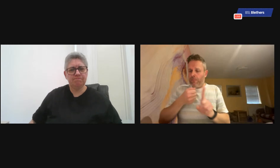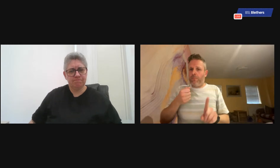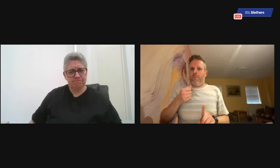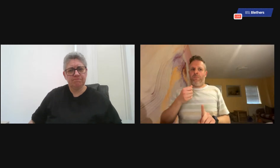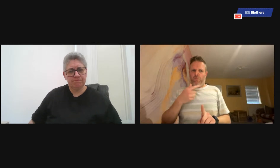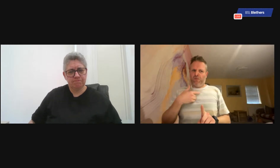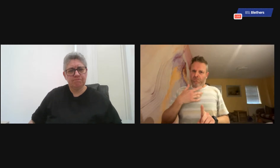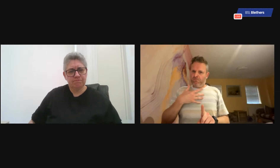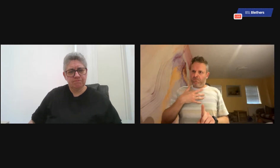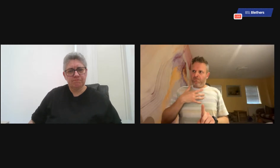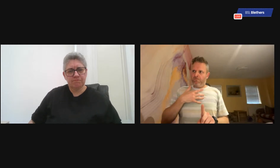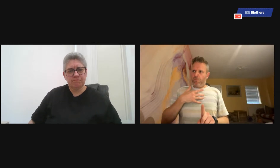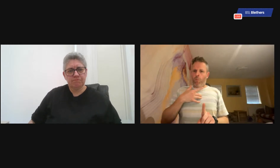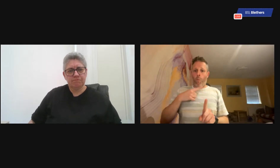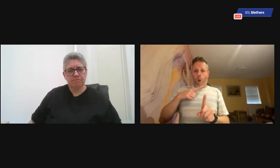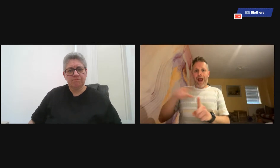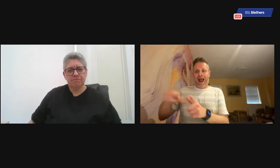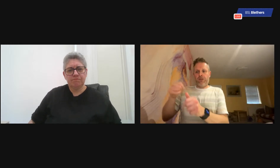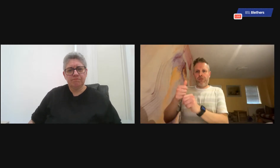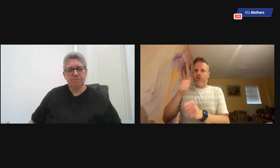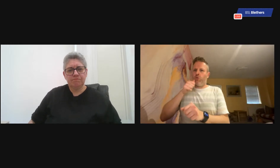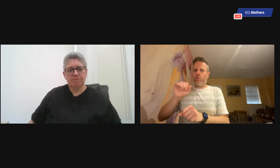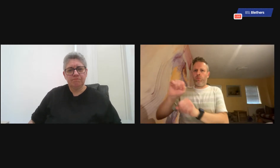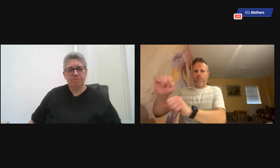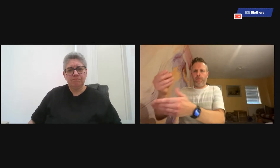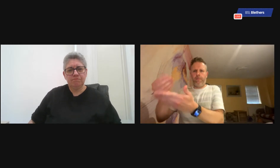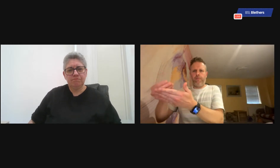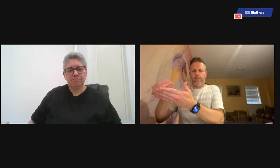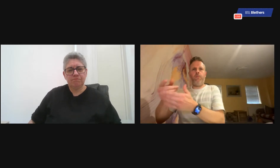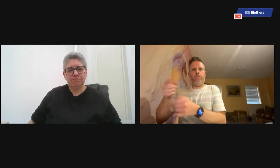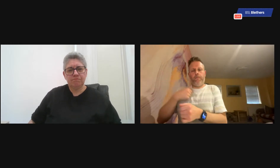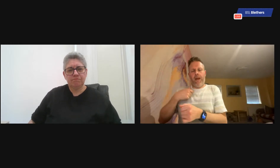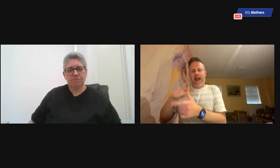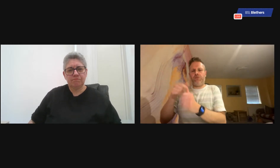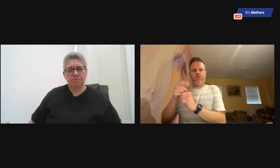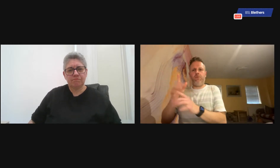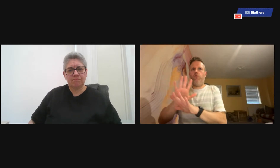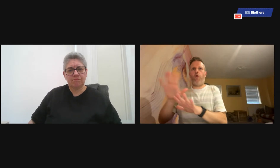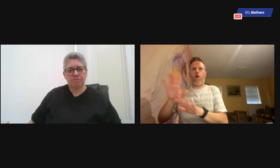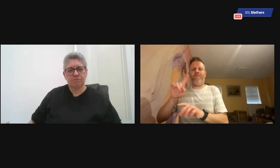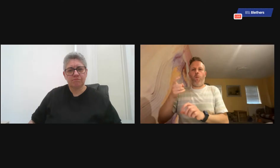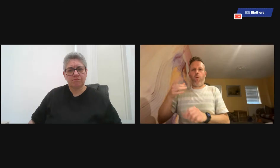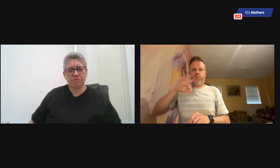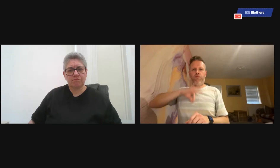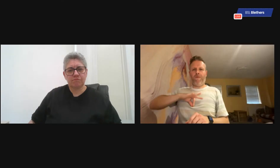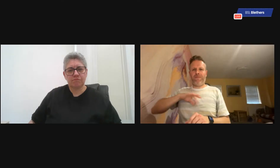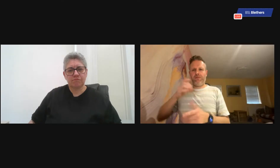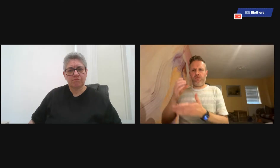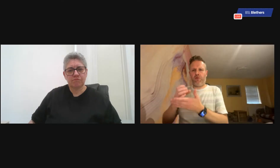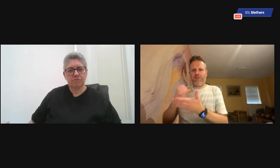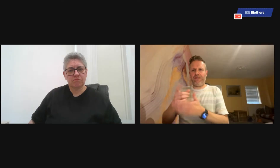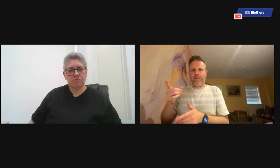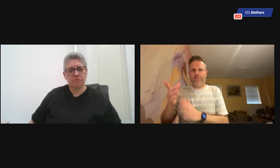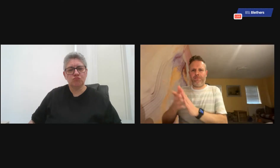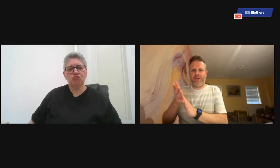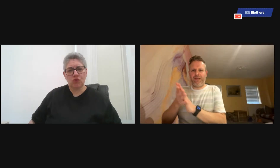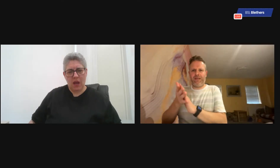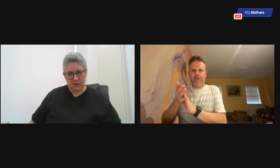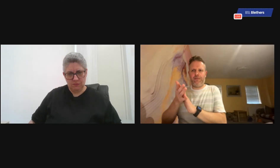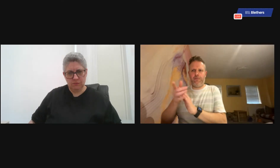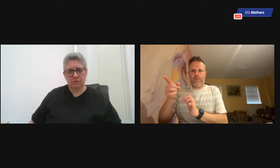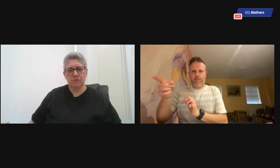job in that sense. So I did try and go back to them and fight my corner, but unfortunately I was denied